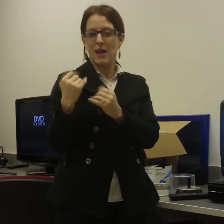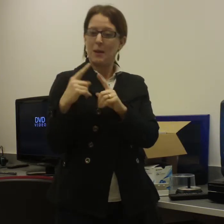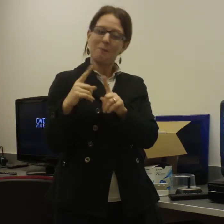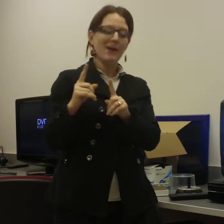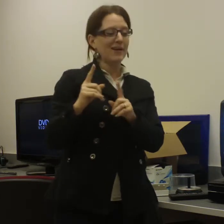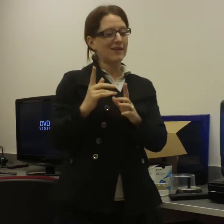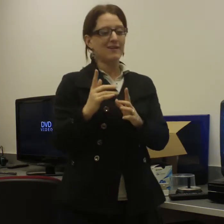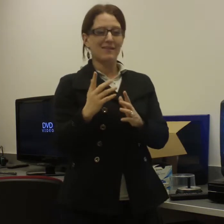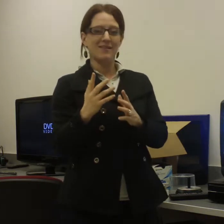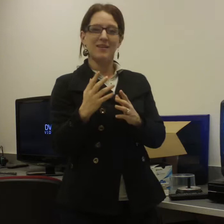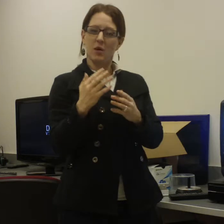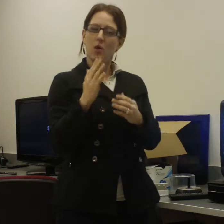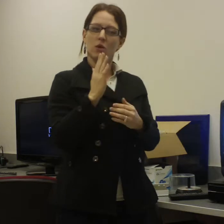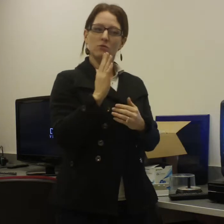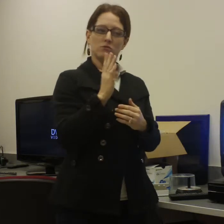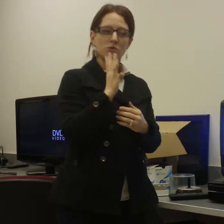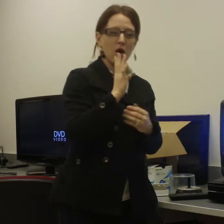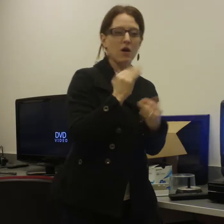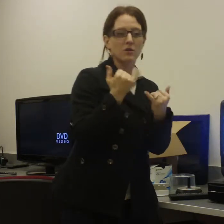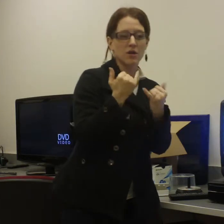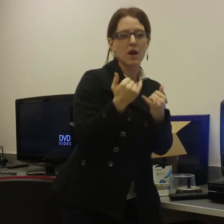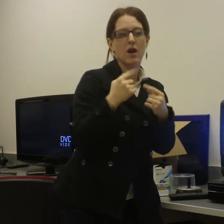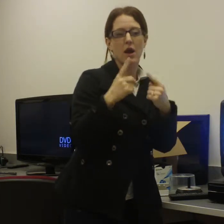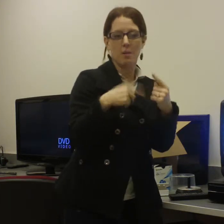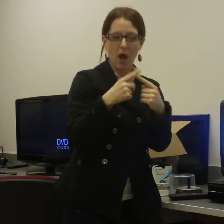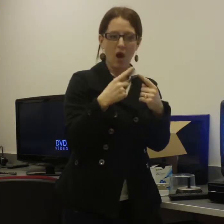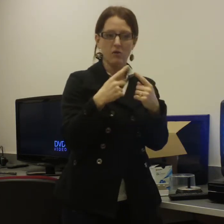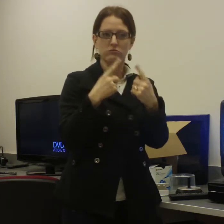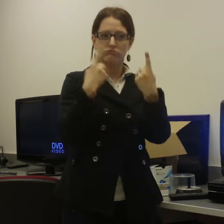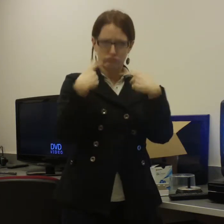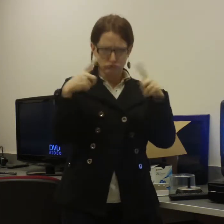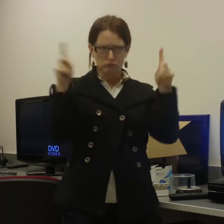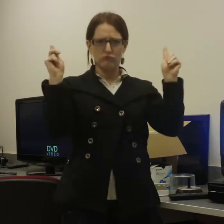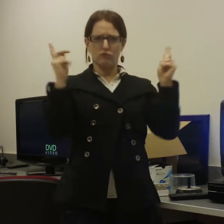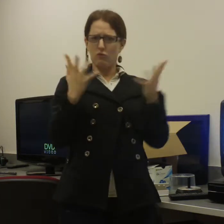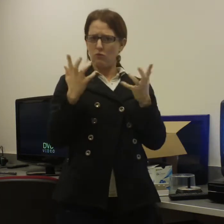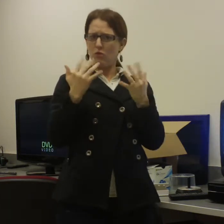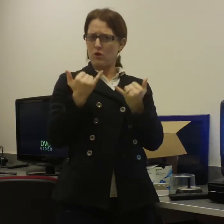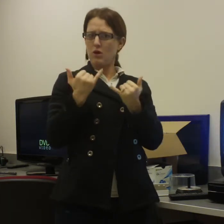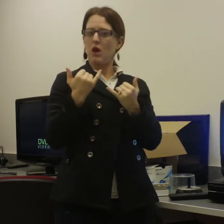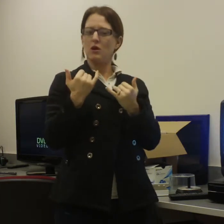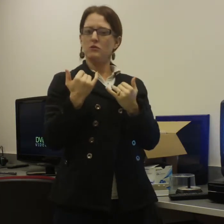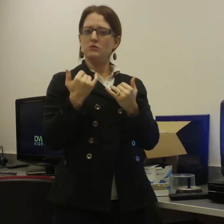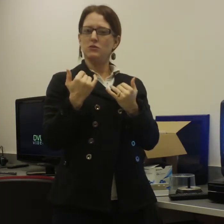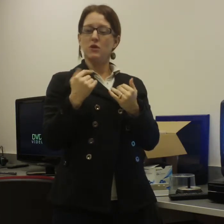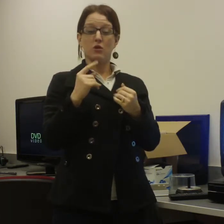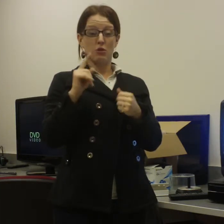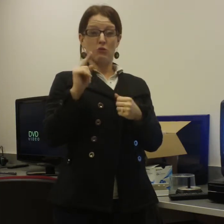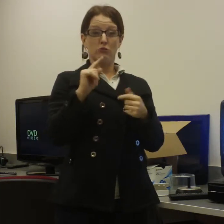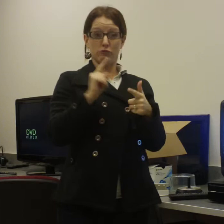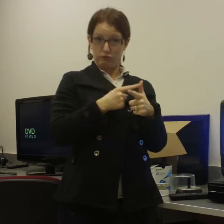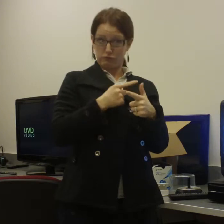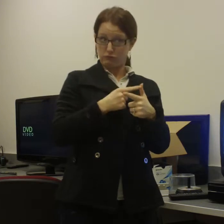let's talk about what we're going to try and get accomplished today. First off, just to give you an update on your quizzes that you took